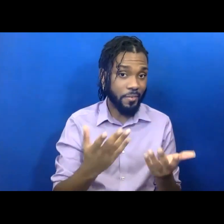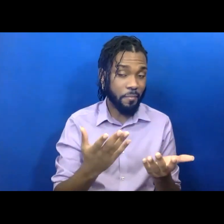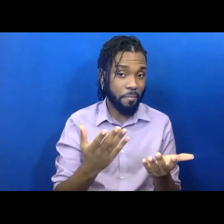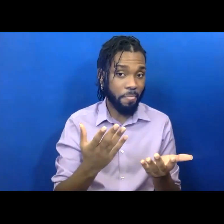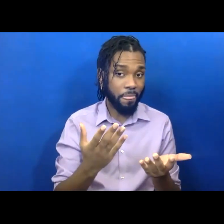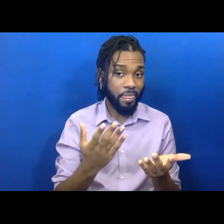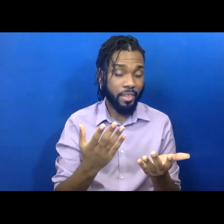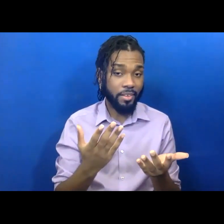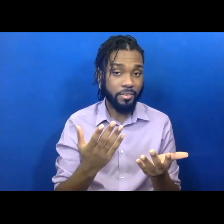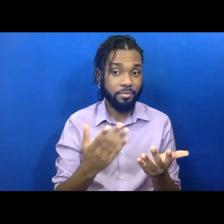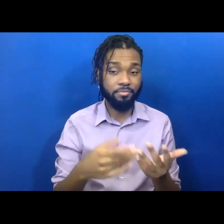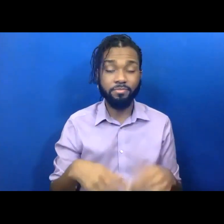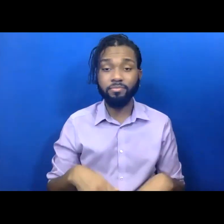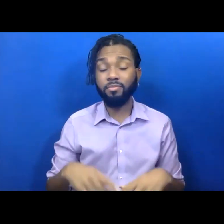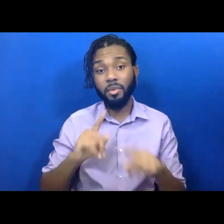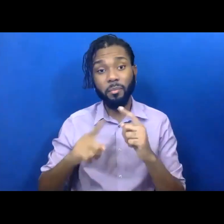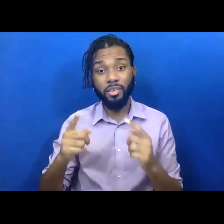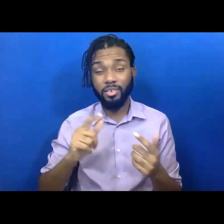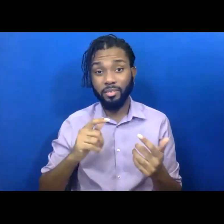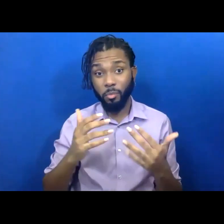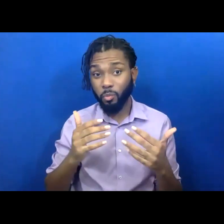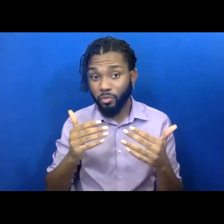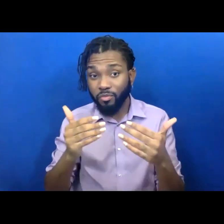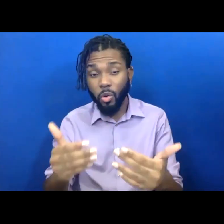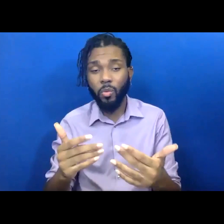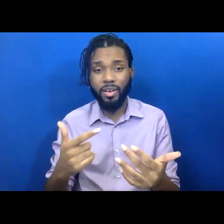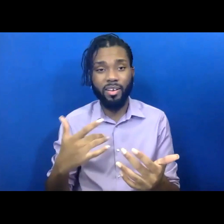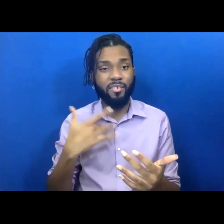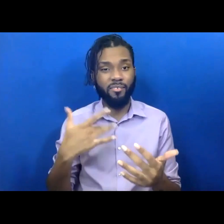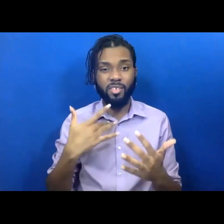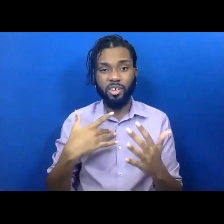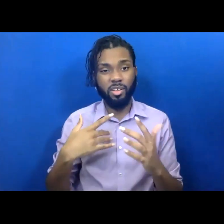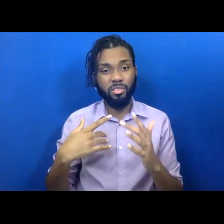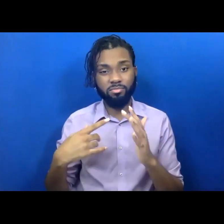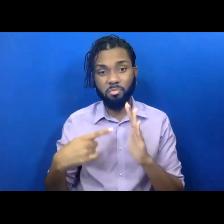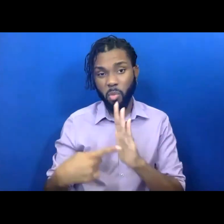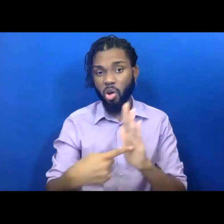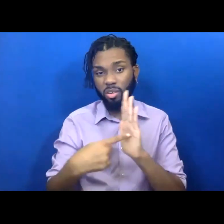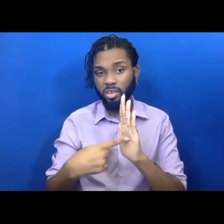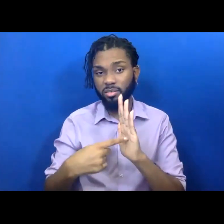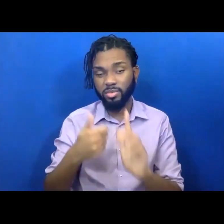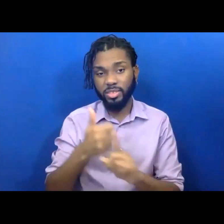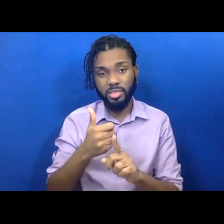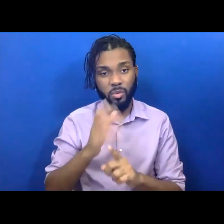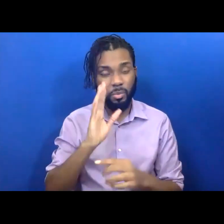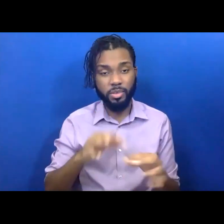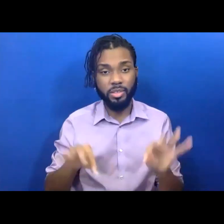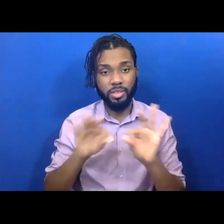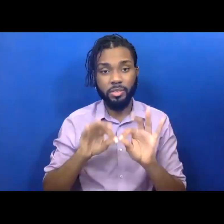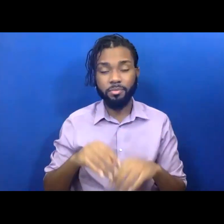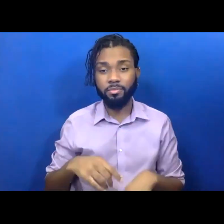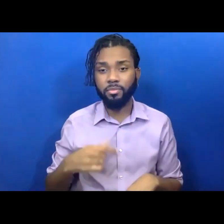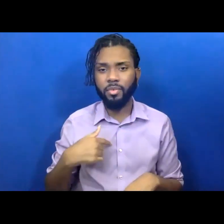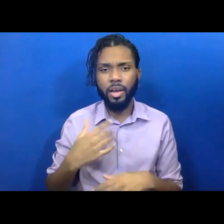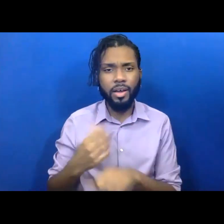And I would say moving forward, modeling is going to be so key. And I think I got some questions in